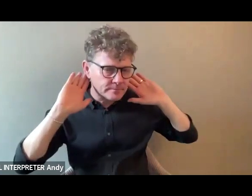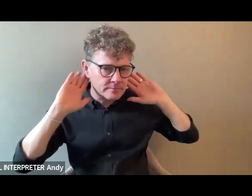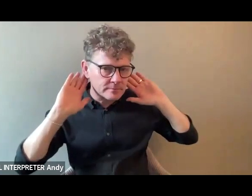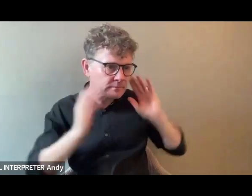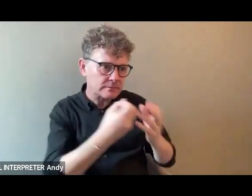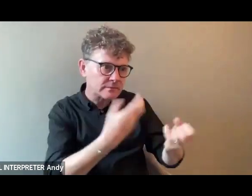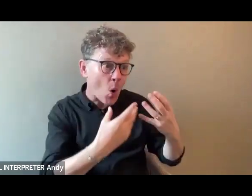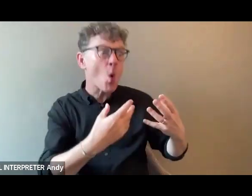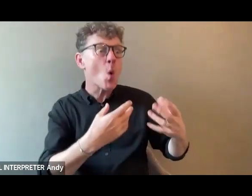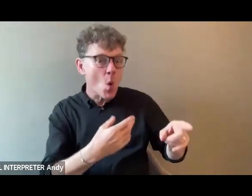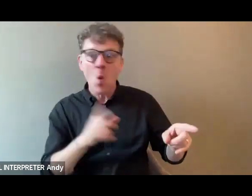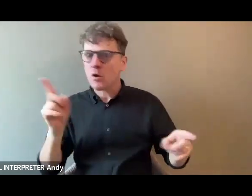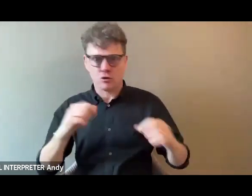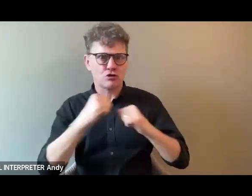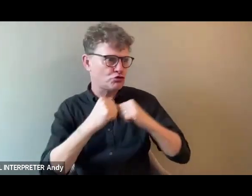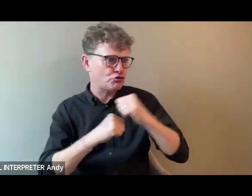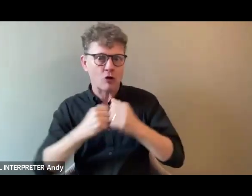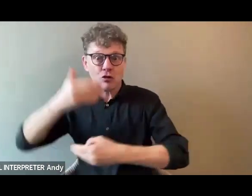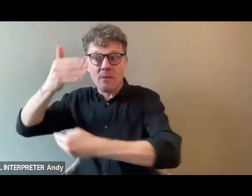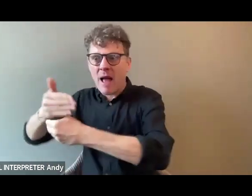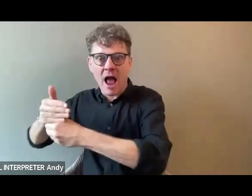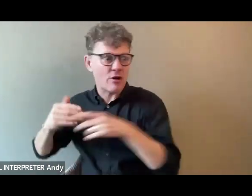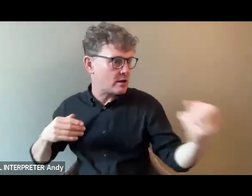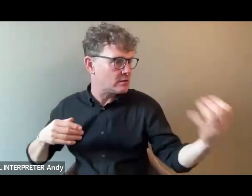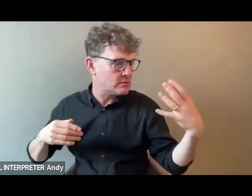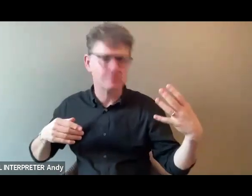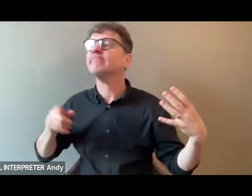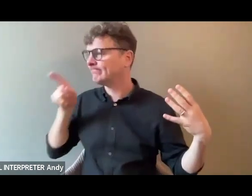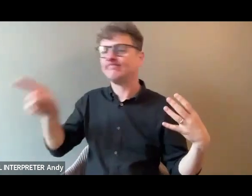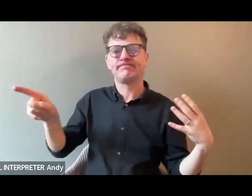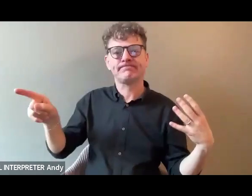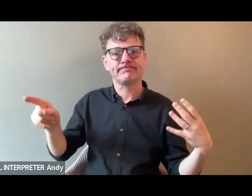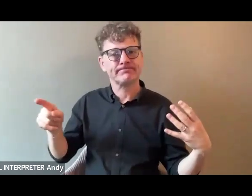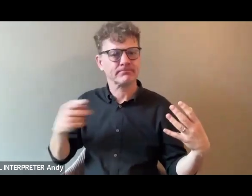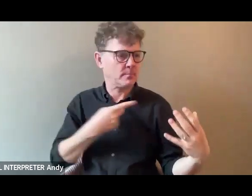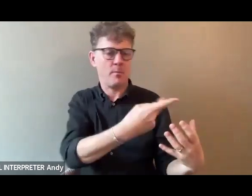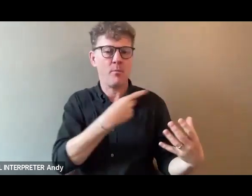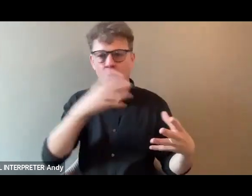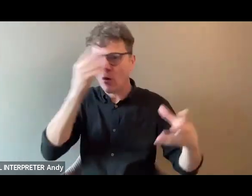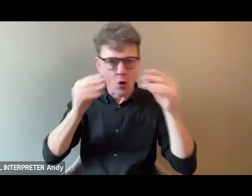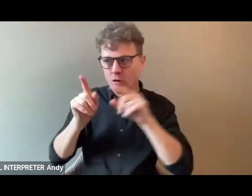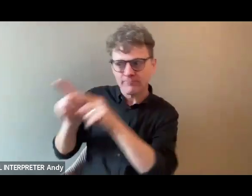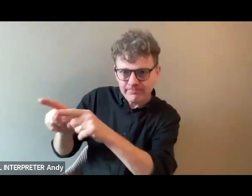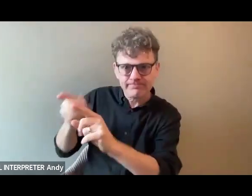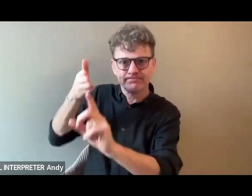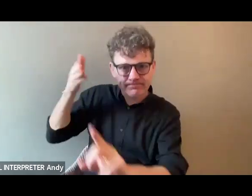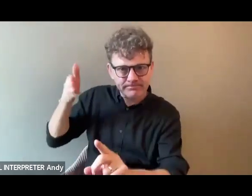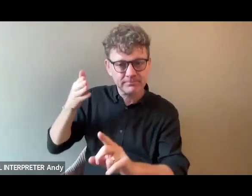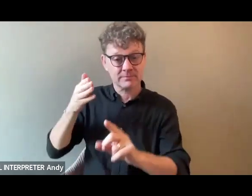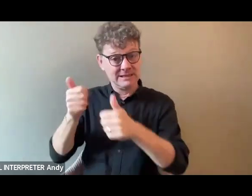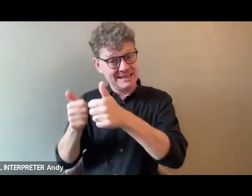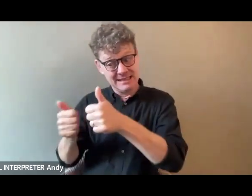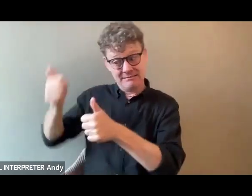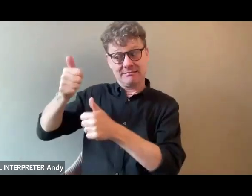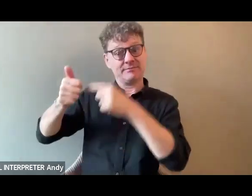barriers that they can spot that the mentee is bringing to the conversation, so that they can both learn, and so the more senior